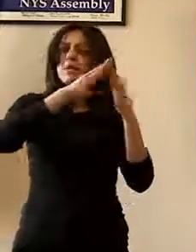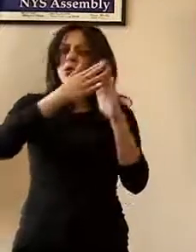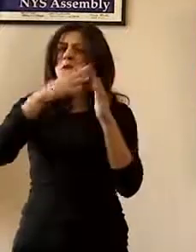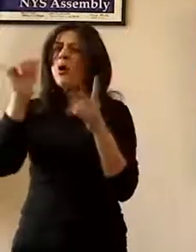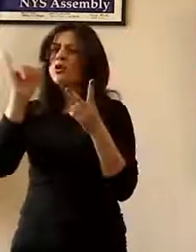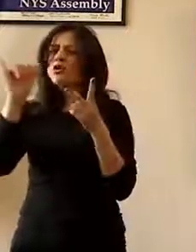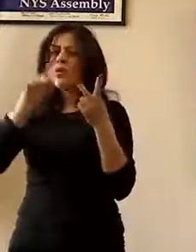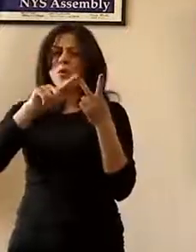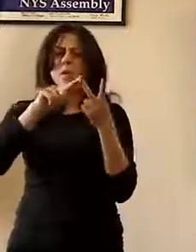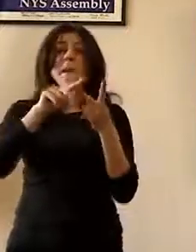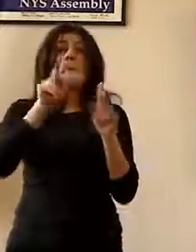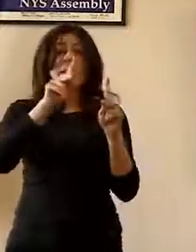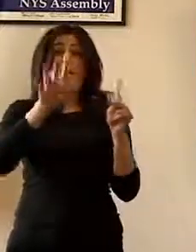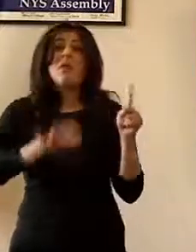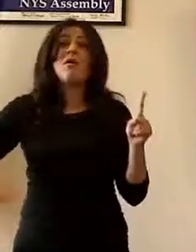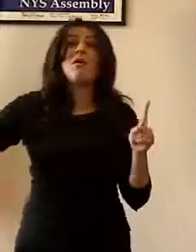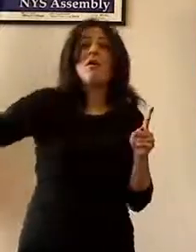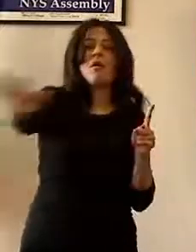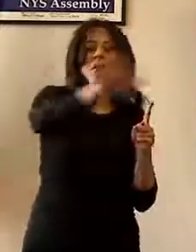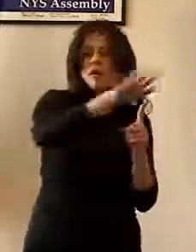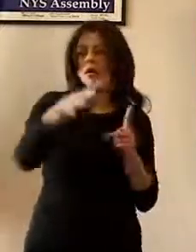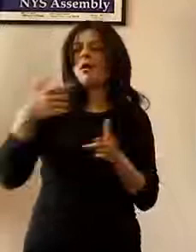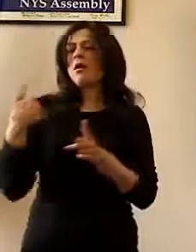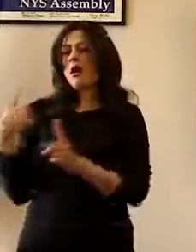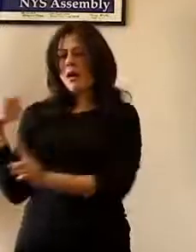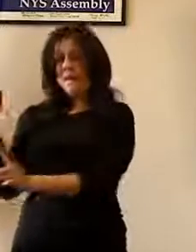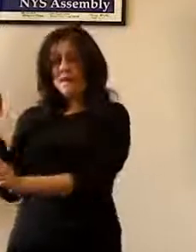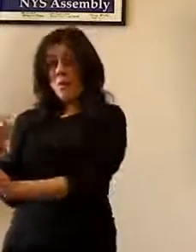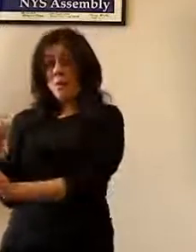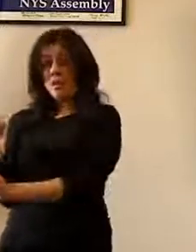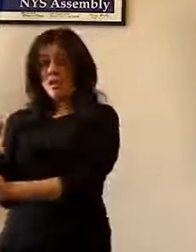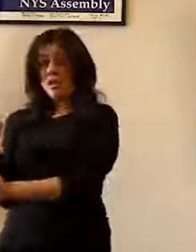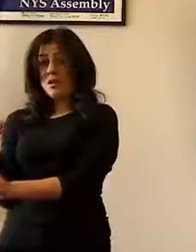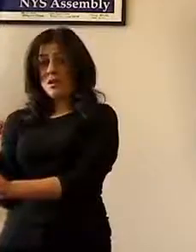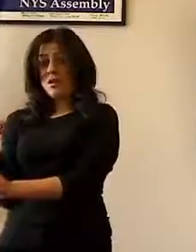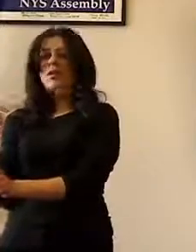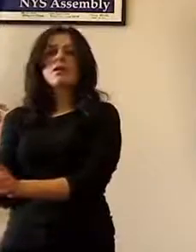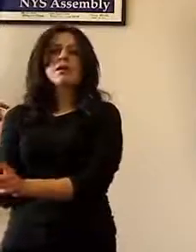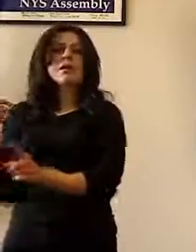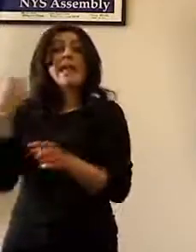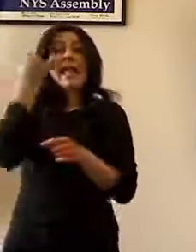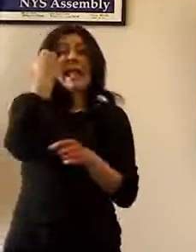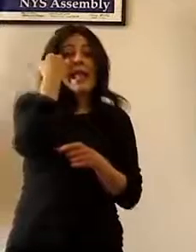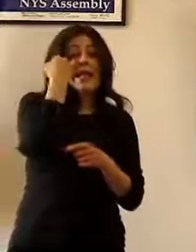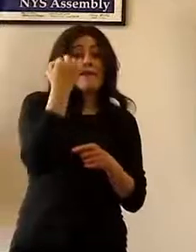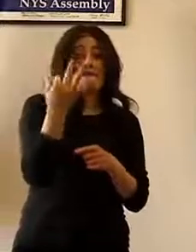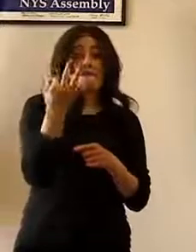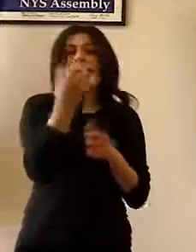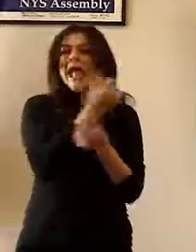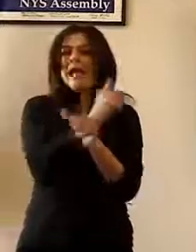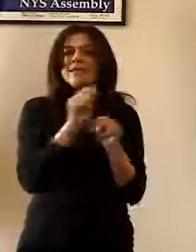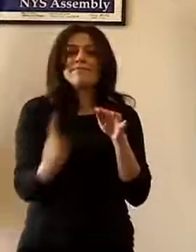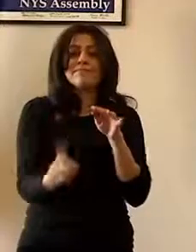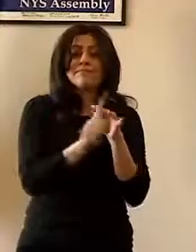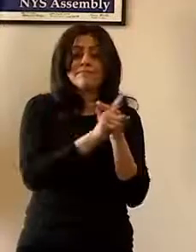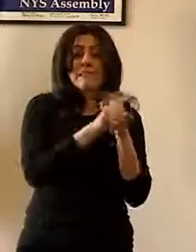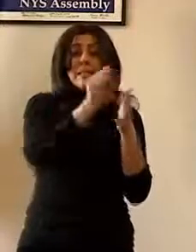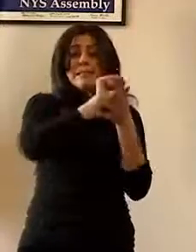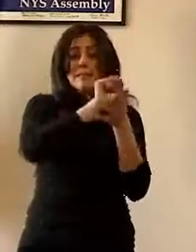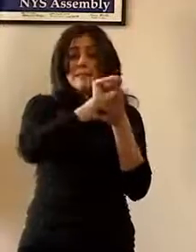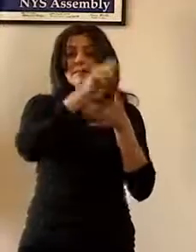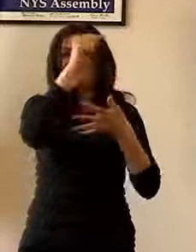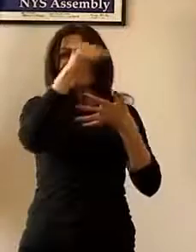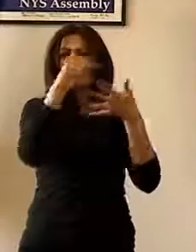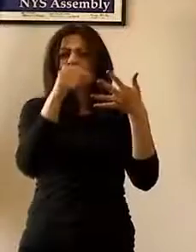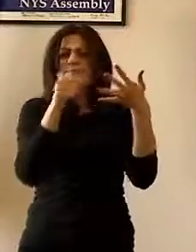as to the population, what we are doing is any cases or presentation of this clinical